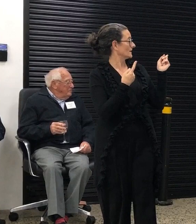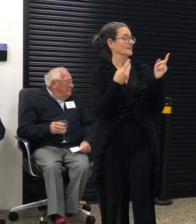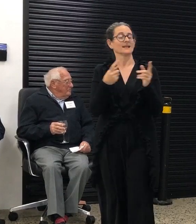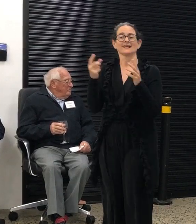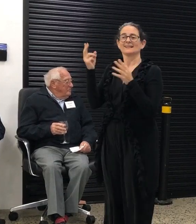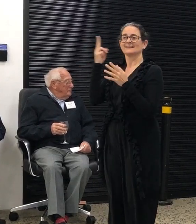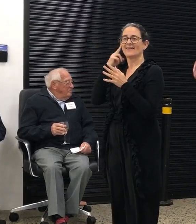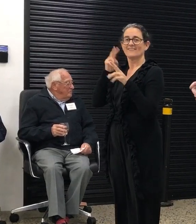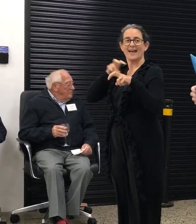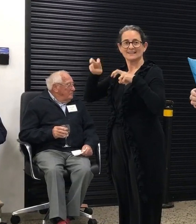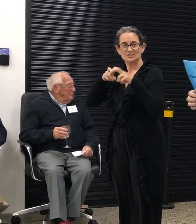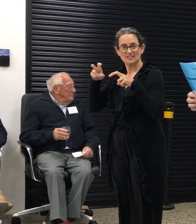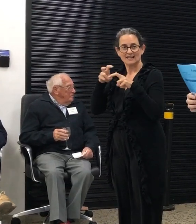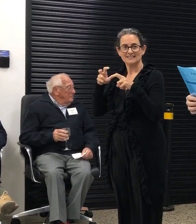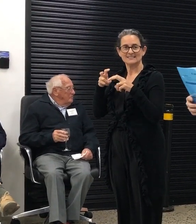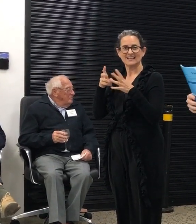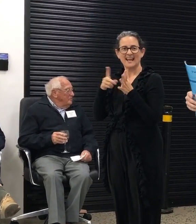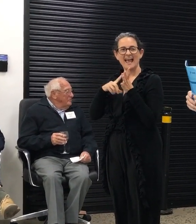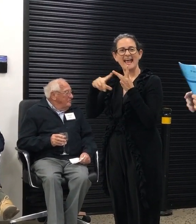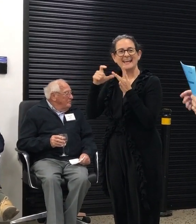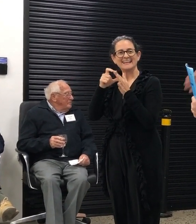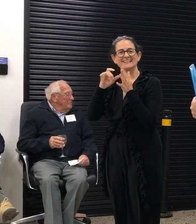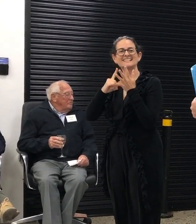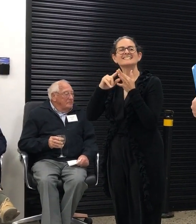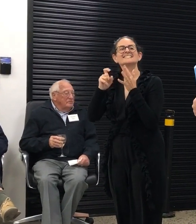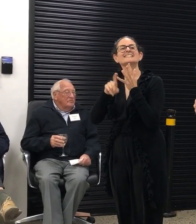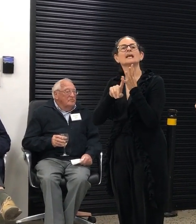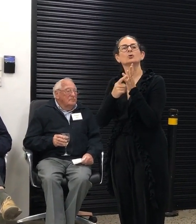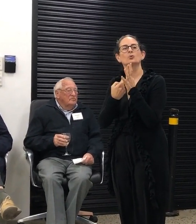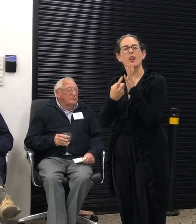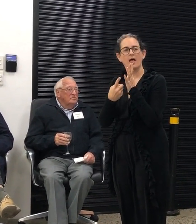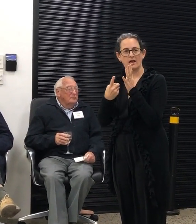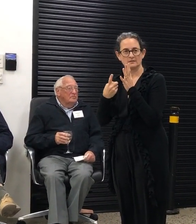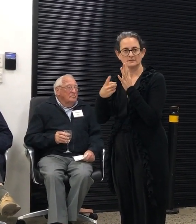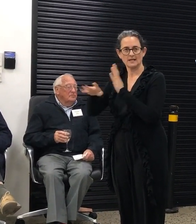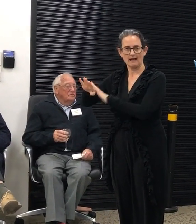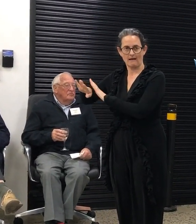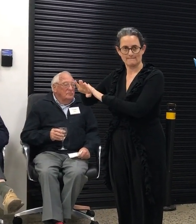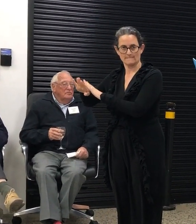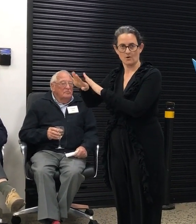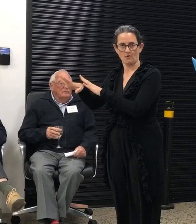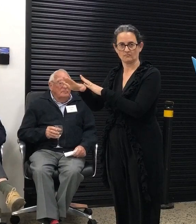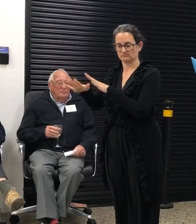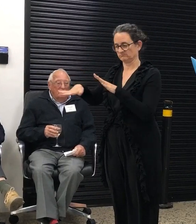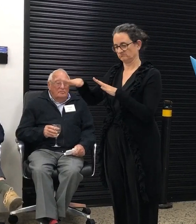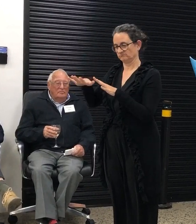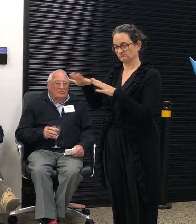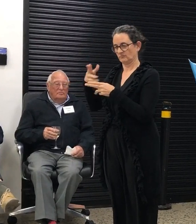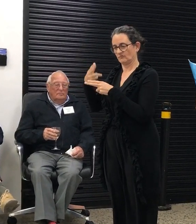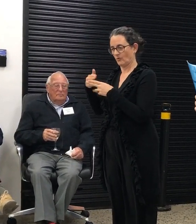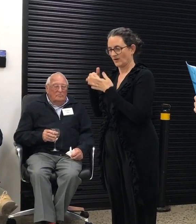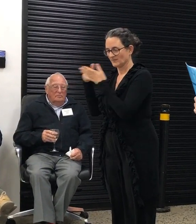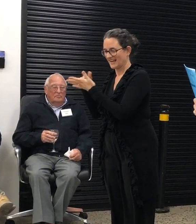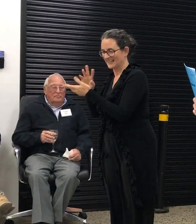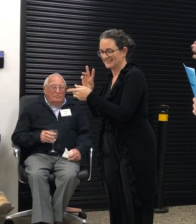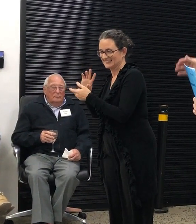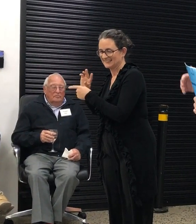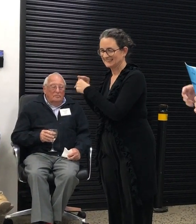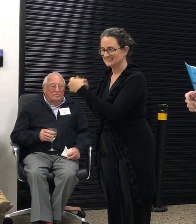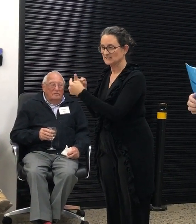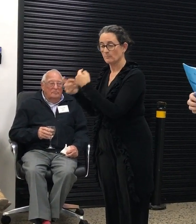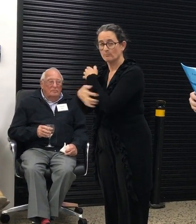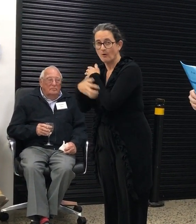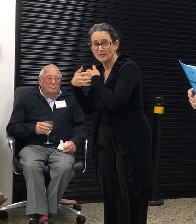arm of Deaf Ministries International, working to break the cycle of poverty and discrimination against the deaf around the